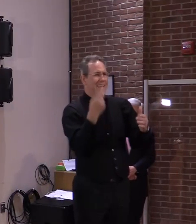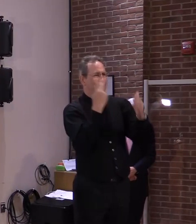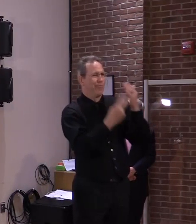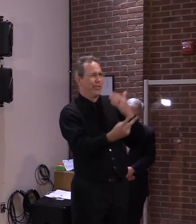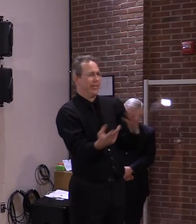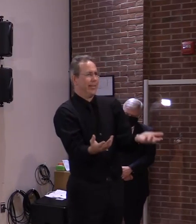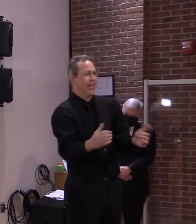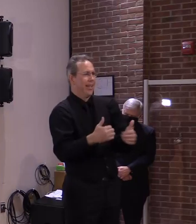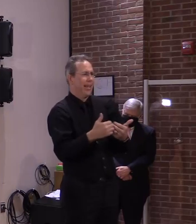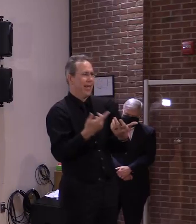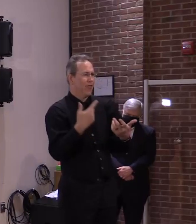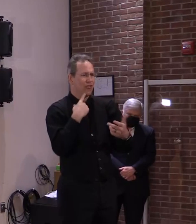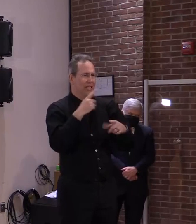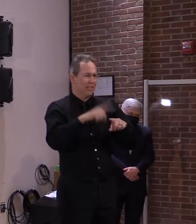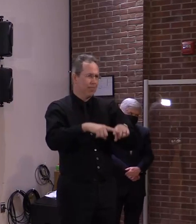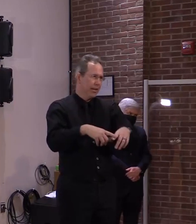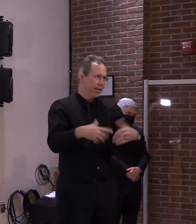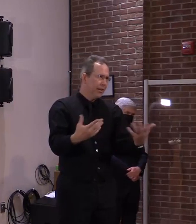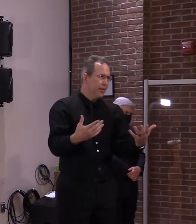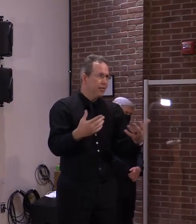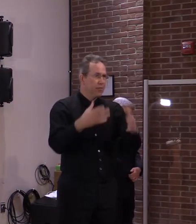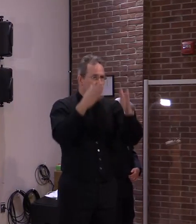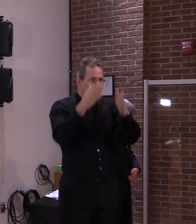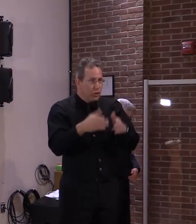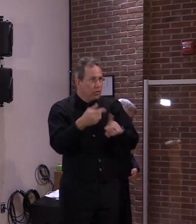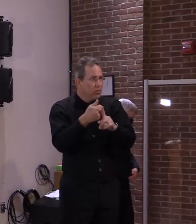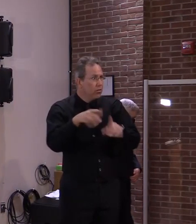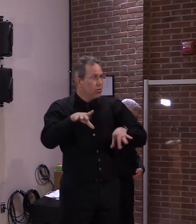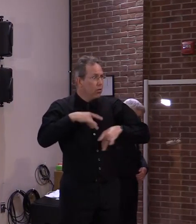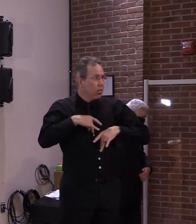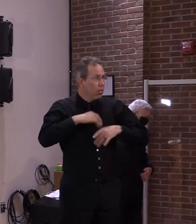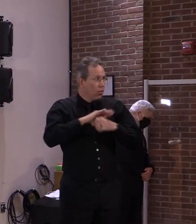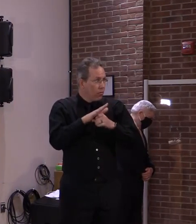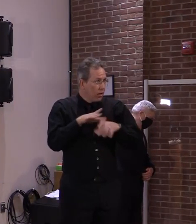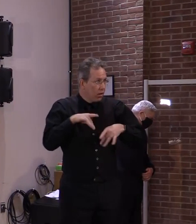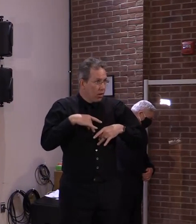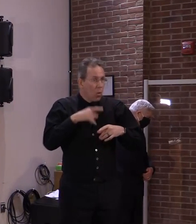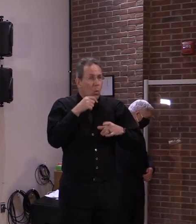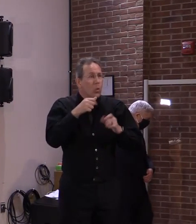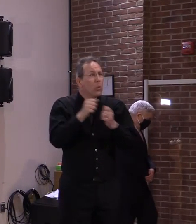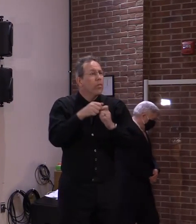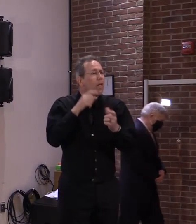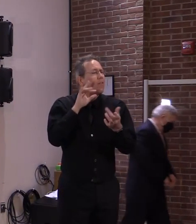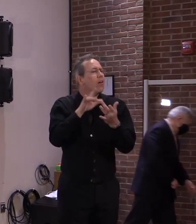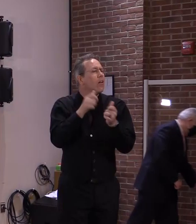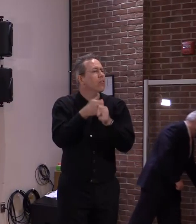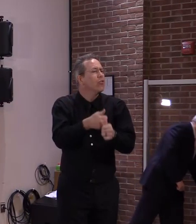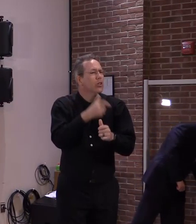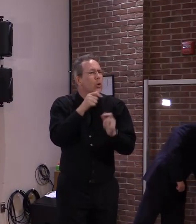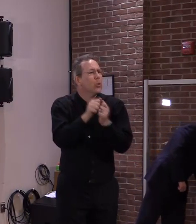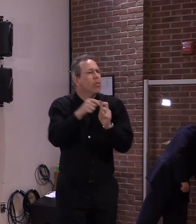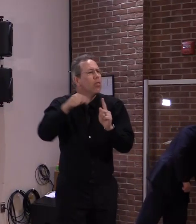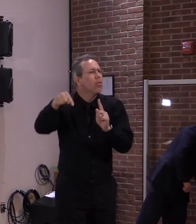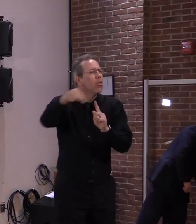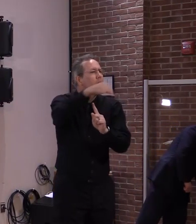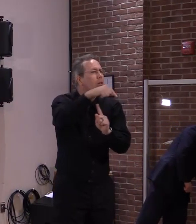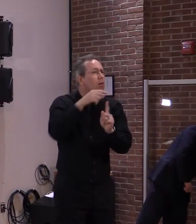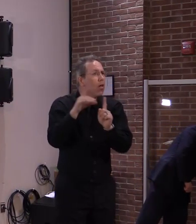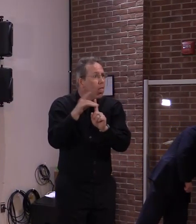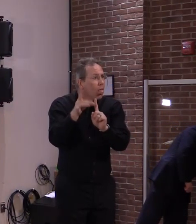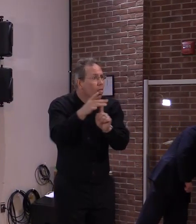contacts become true cases, how big the company is, and how many drivers they actually have total, and how many of